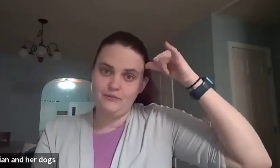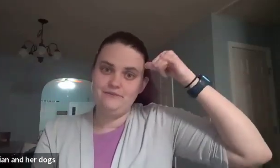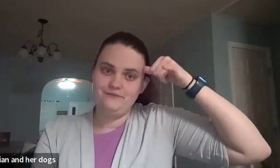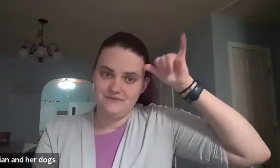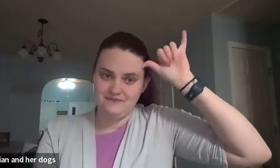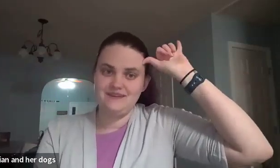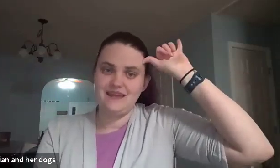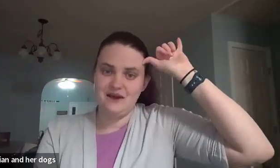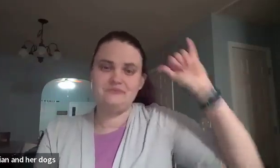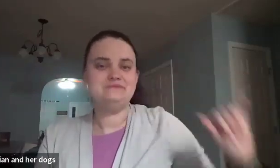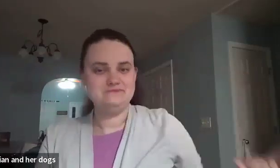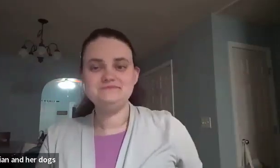cow, cow.